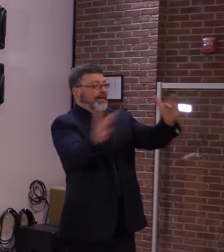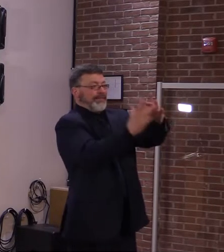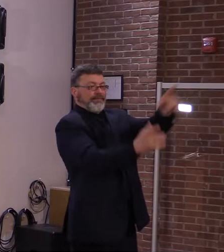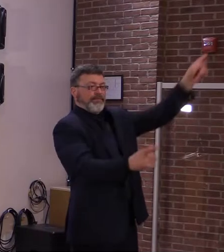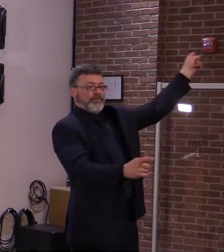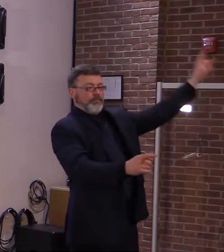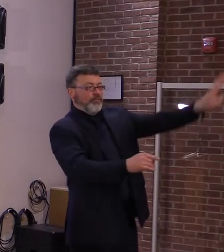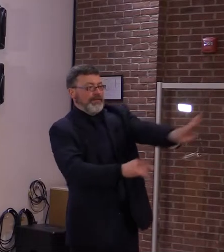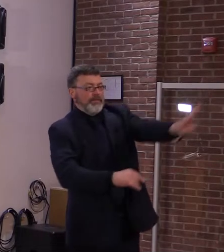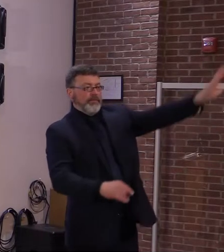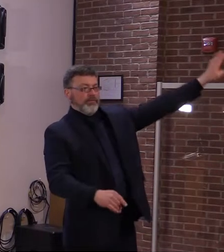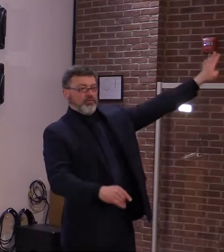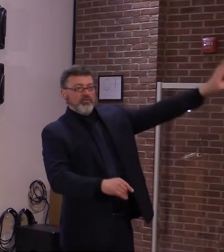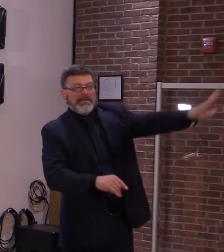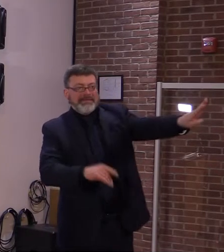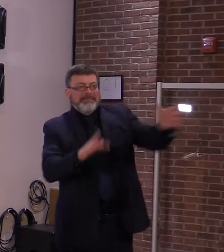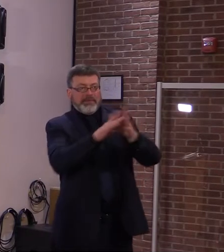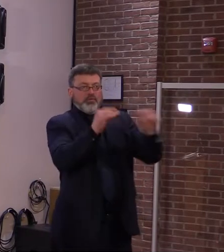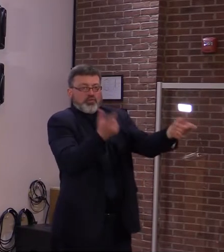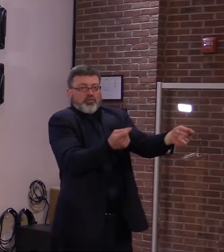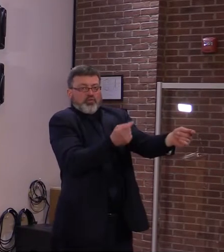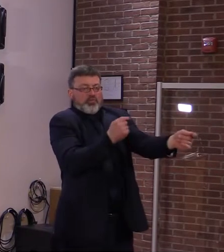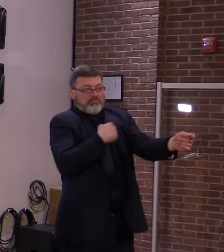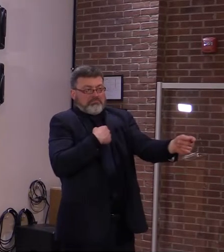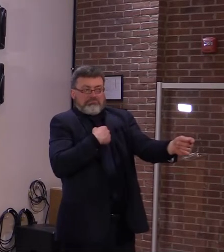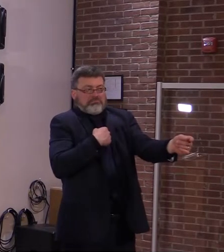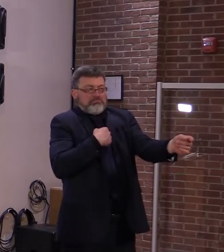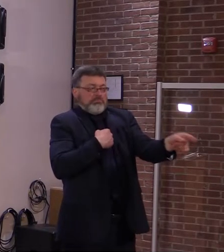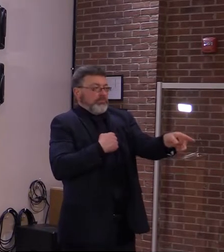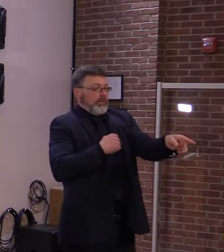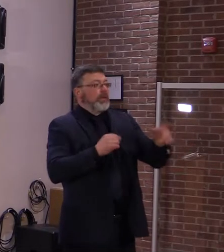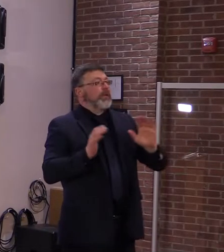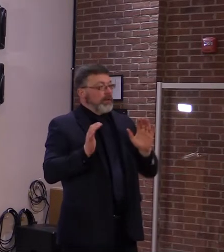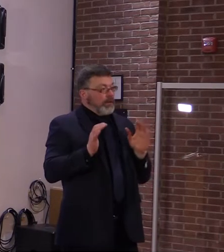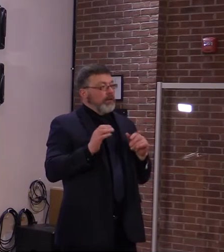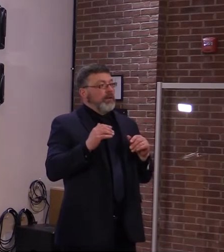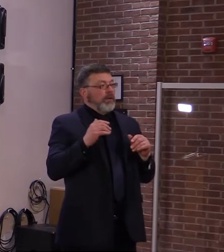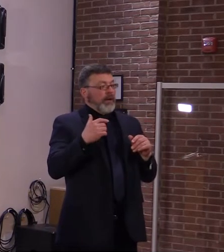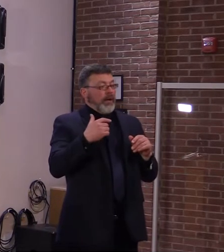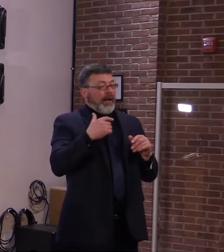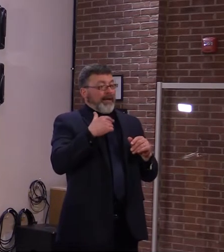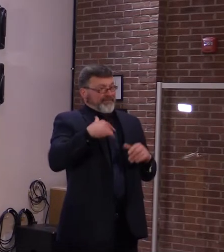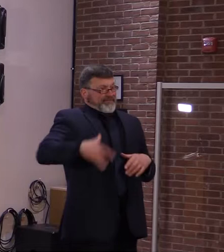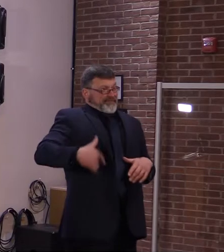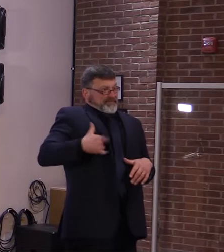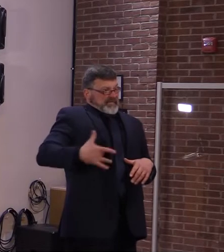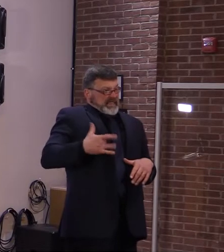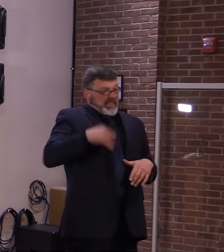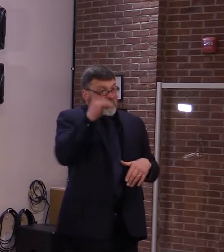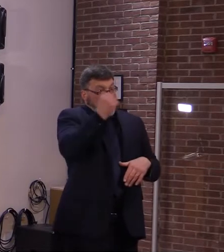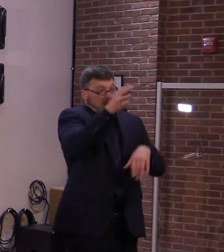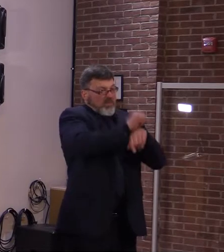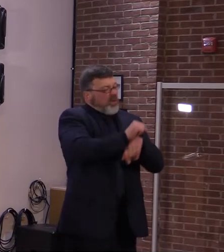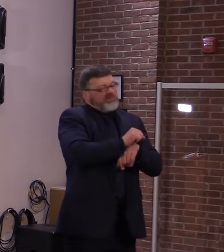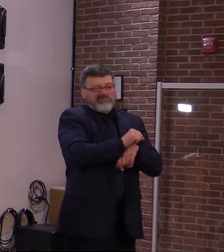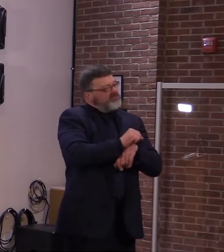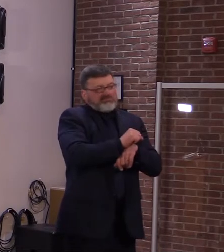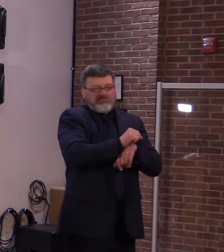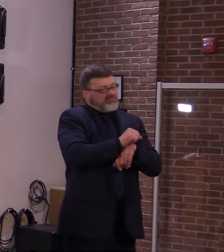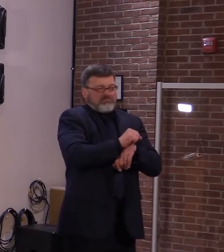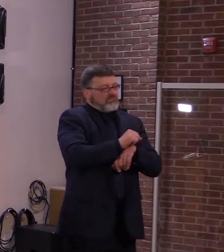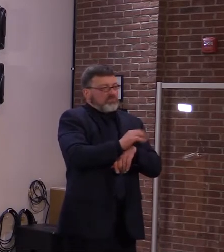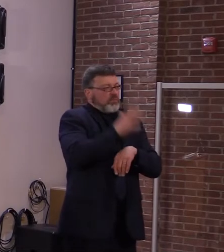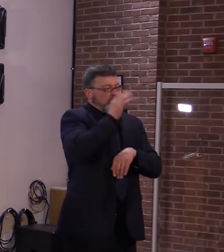anticipated, as the governor said, that we definitely will be ready to go on Tuesday. Depending on what the guidance is this afternoon, we'll be able to